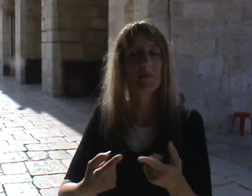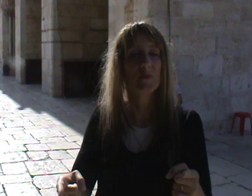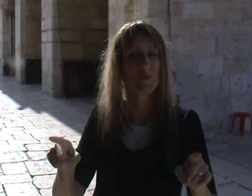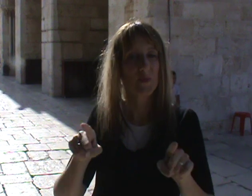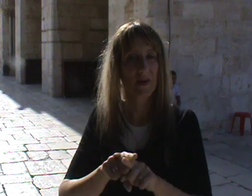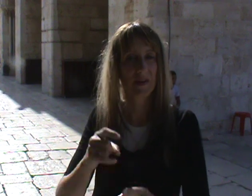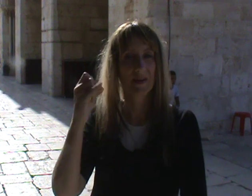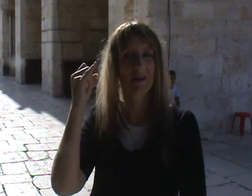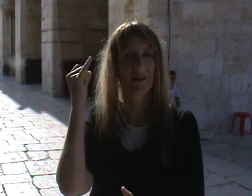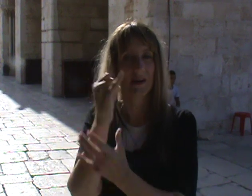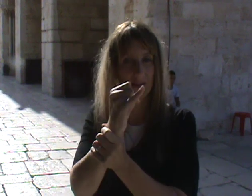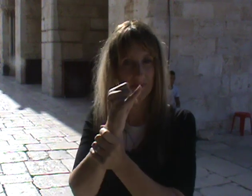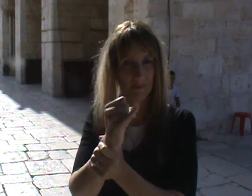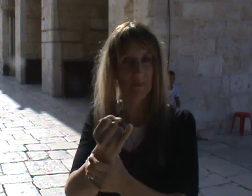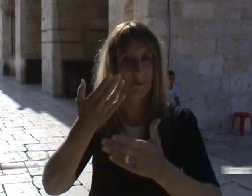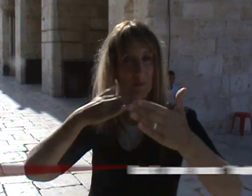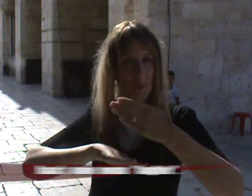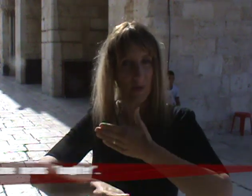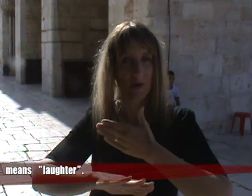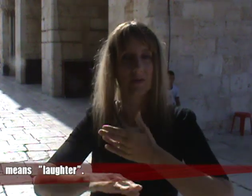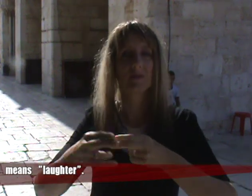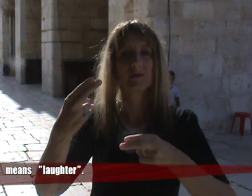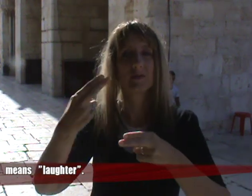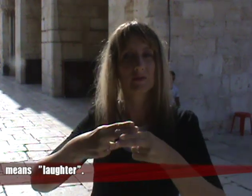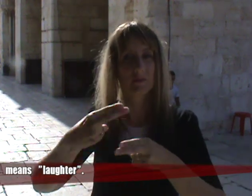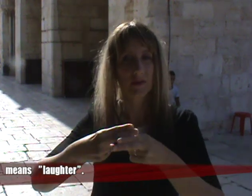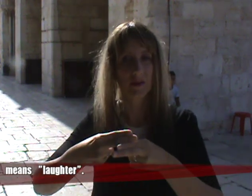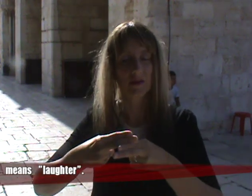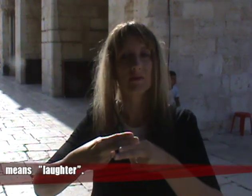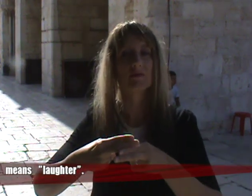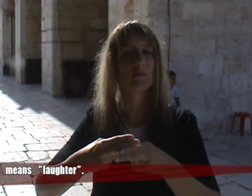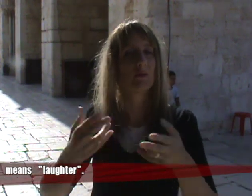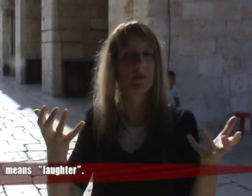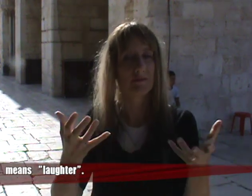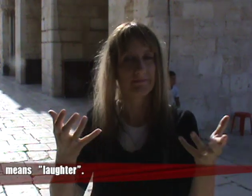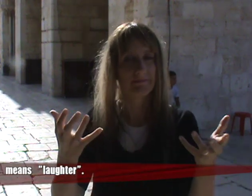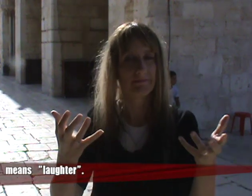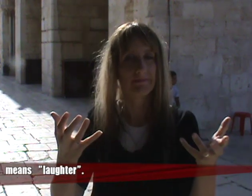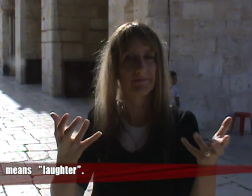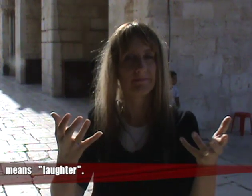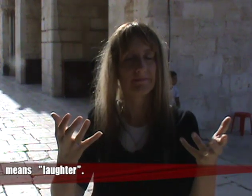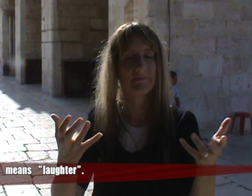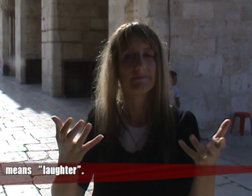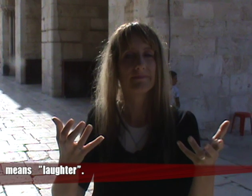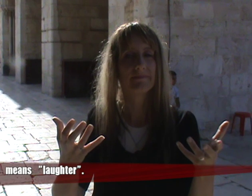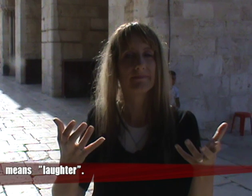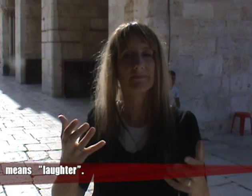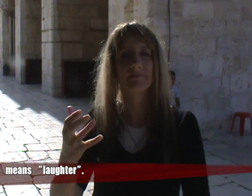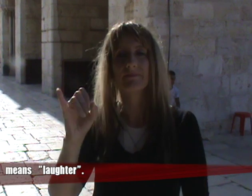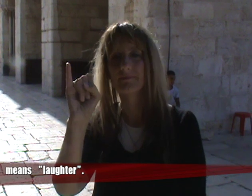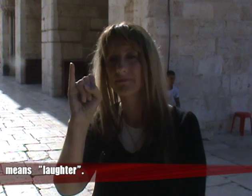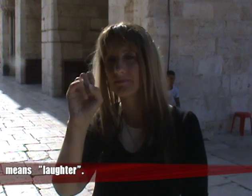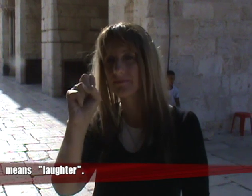born. And then Isaac was born and was given the name